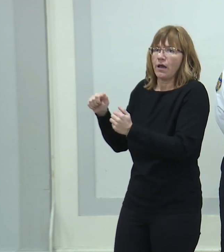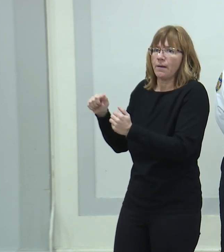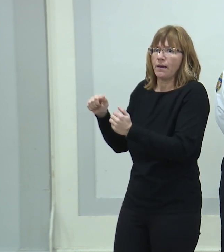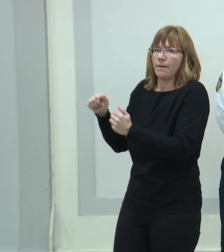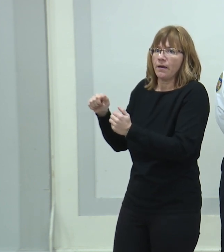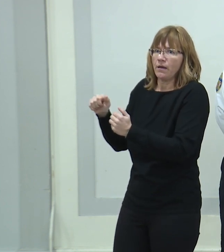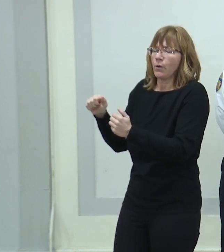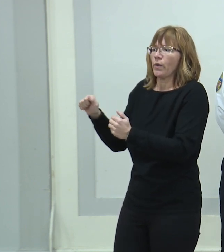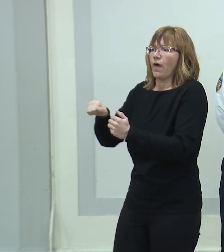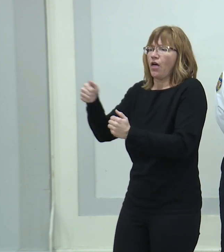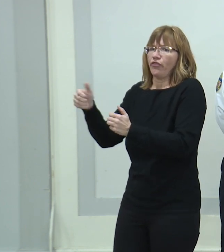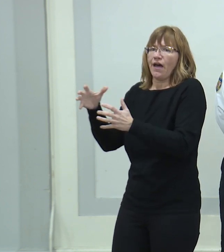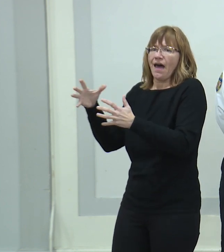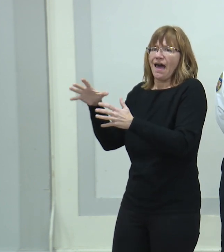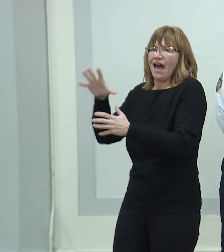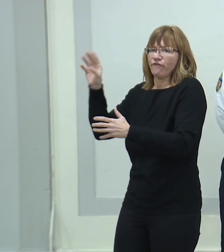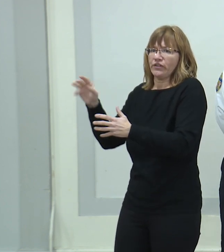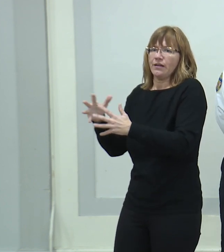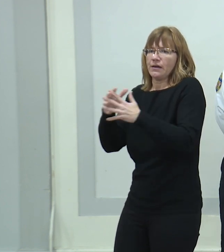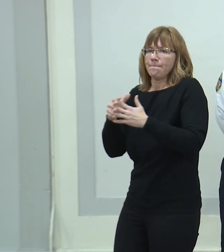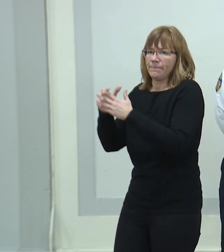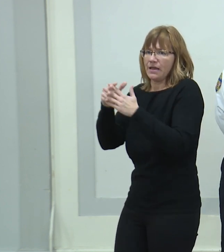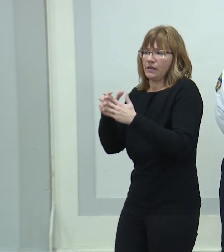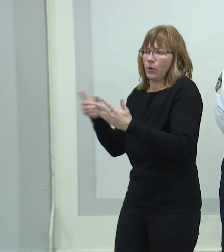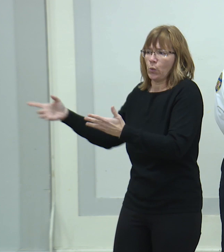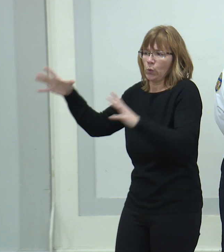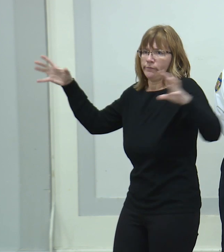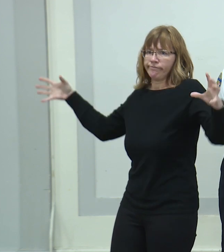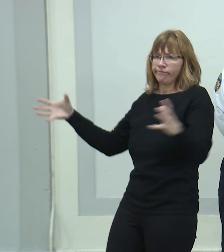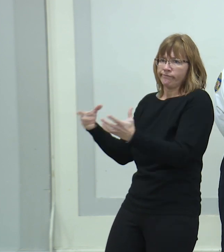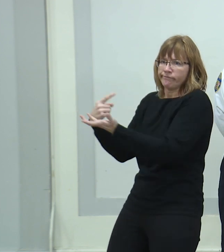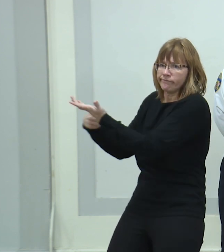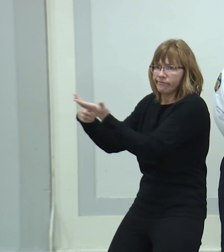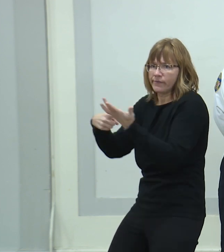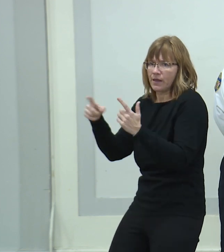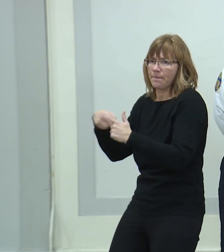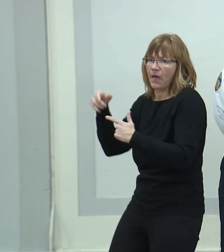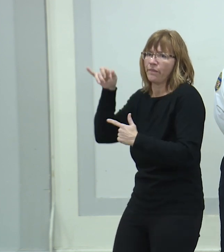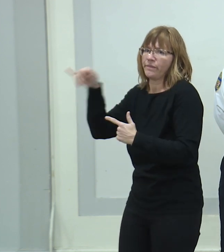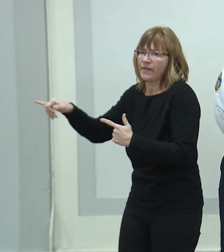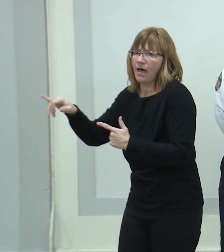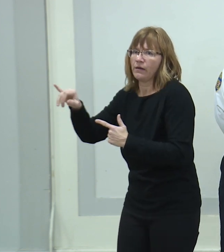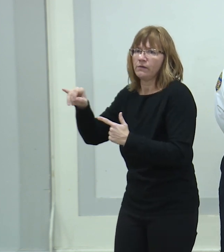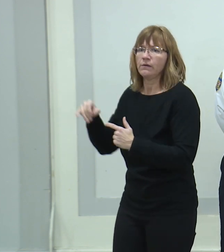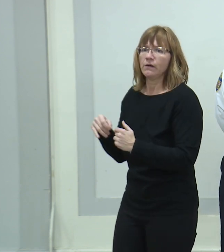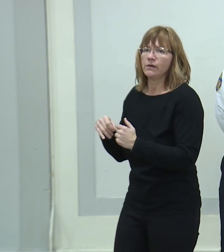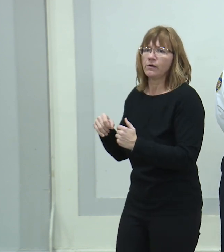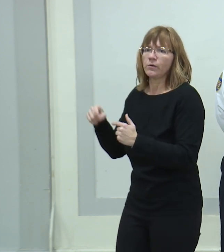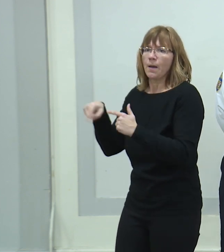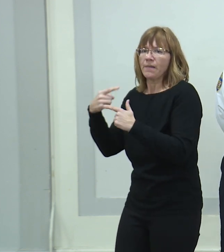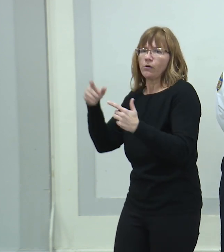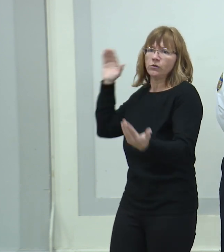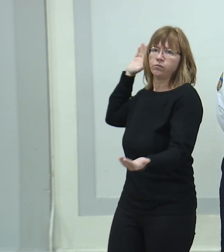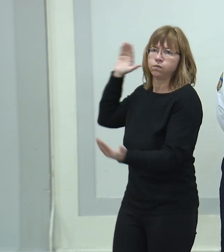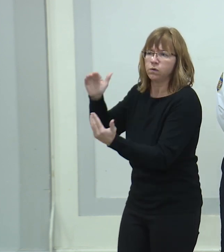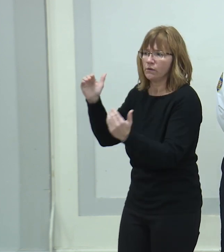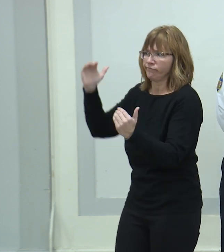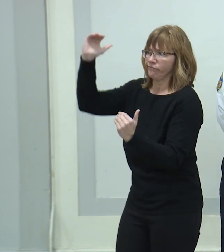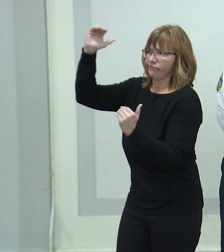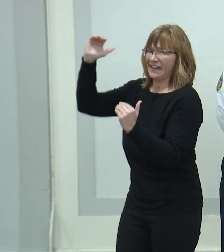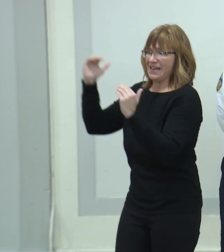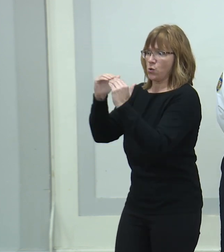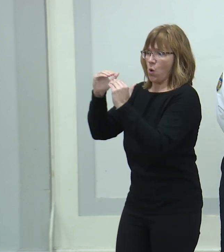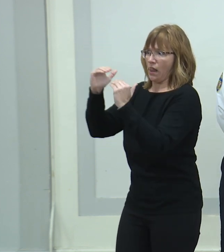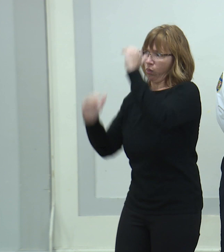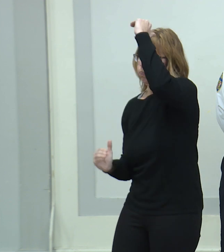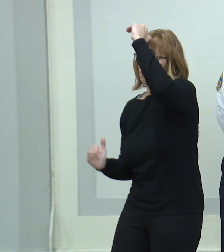importance of zeroing in on equity. It's about the importance of helping out cities directly. We know that the President, President Biden, and Vice